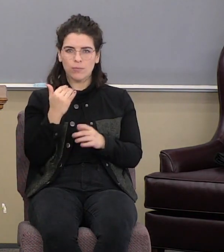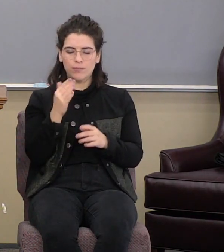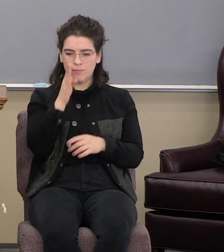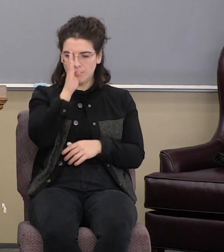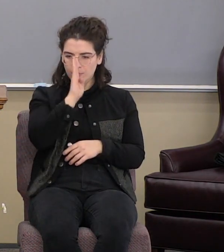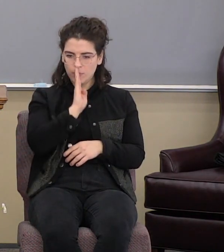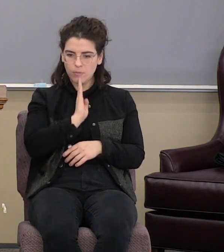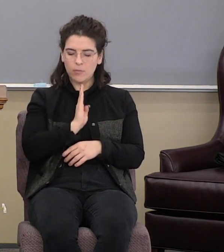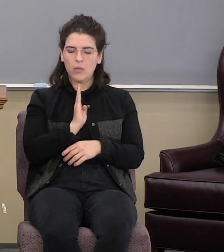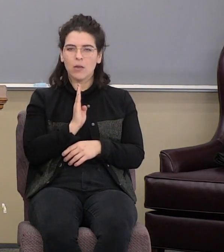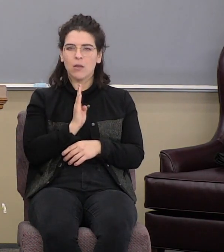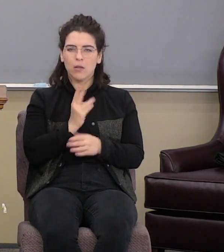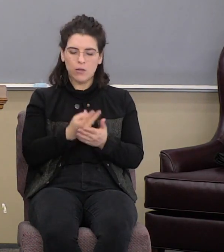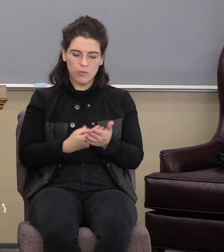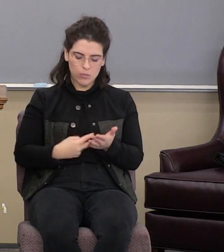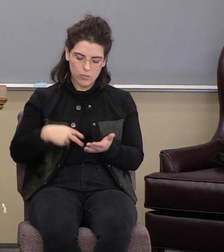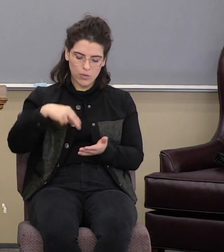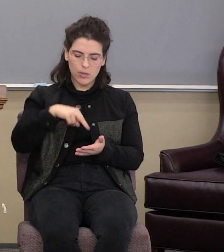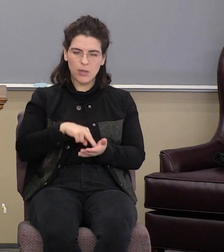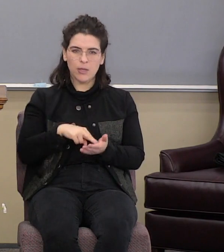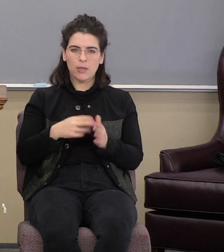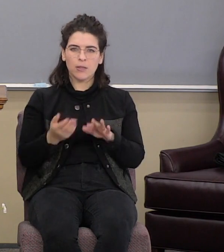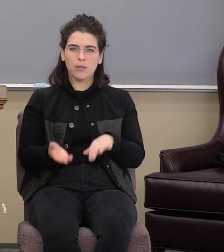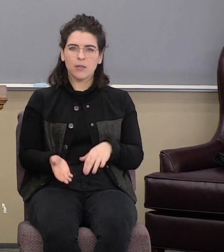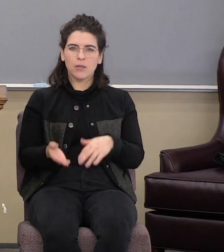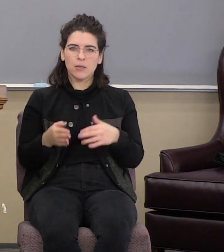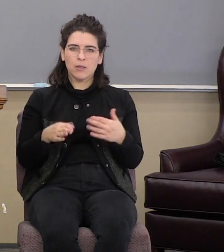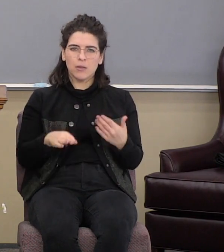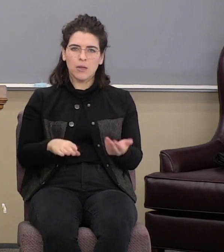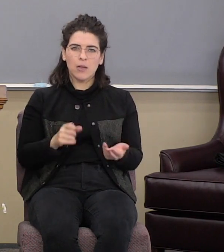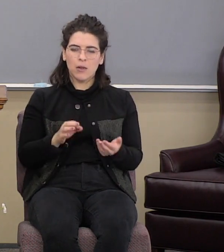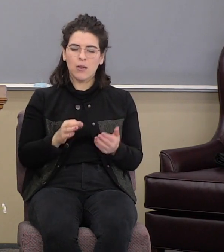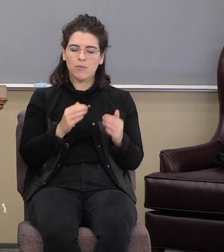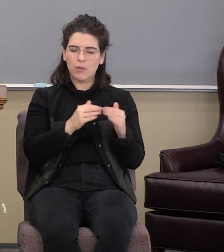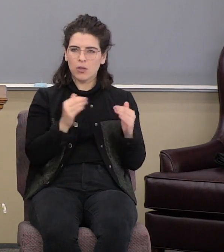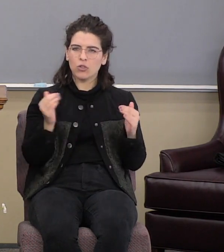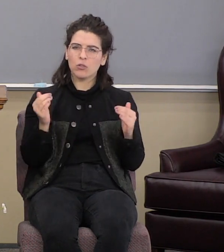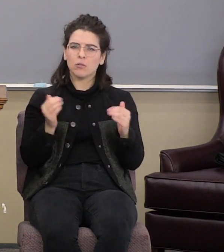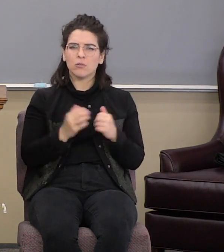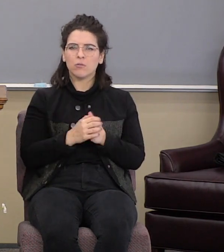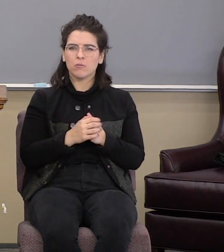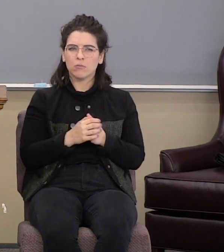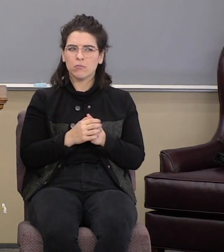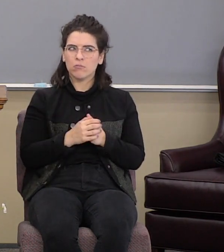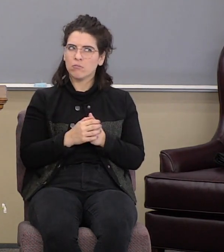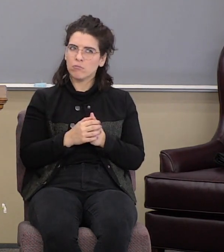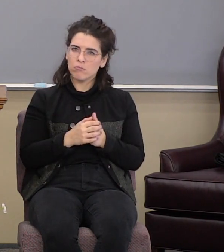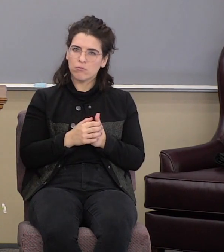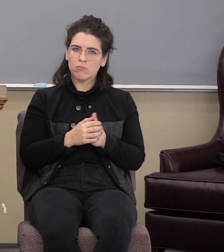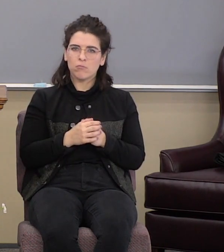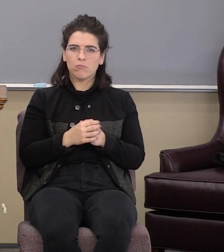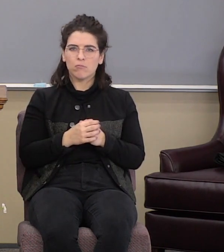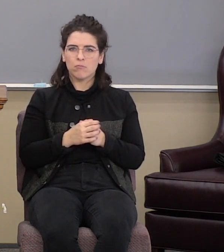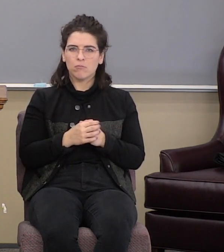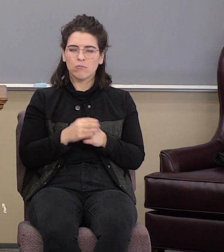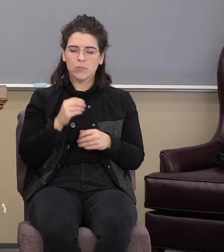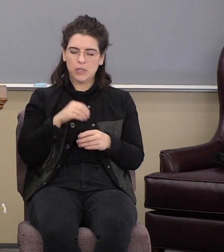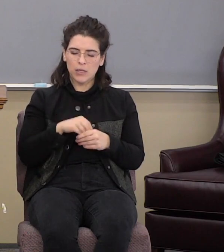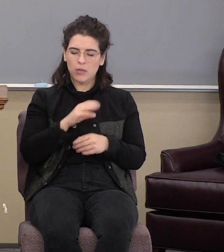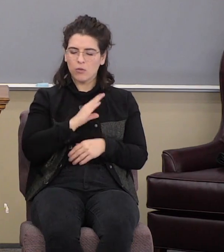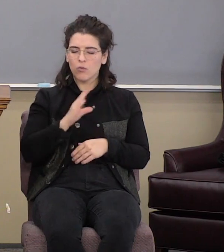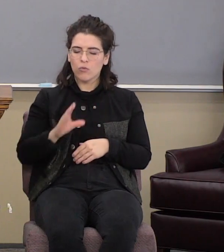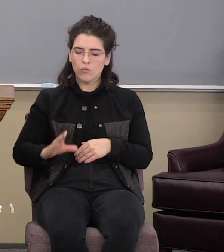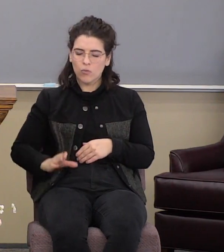is God going to raise the dead of the unjust? So there is going to, in